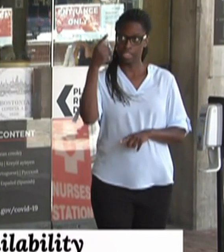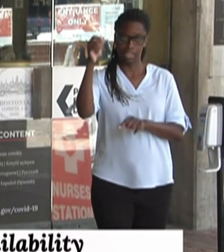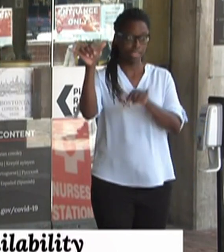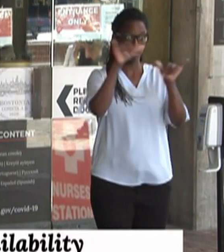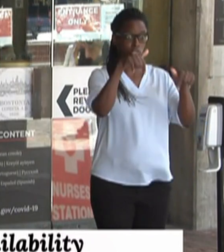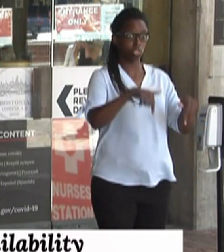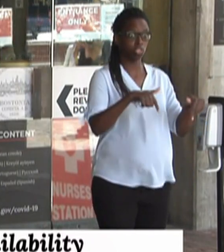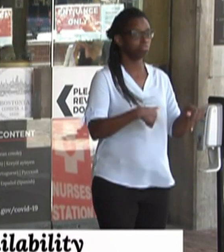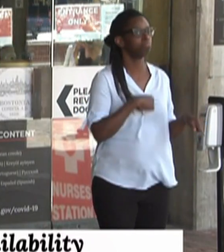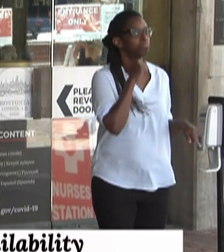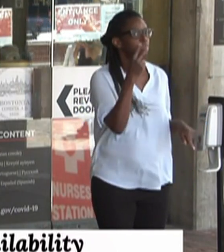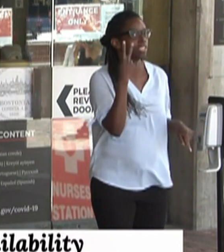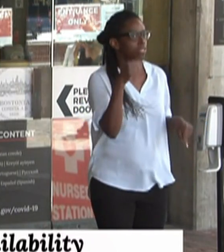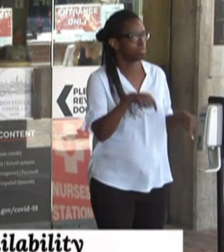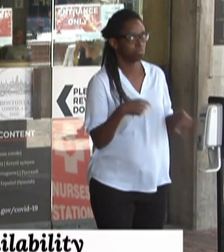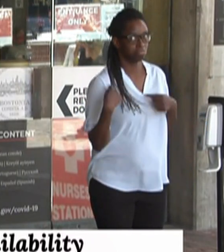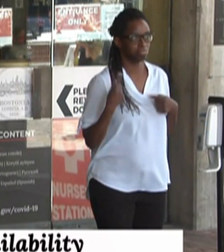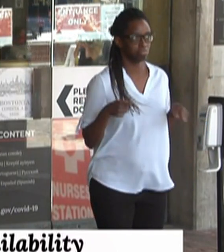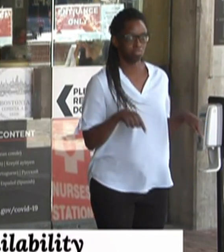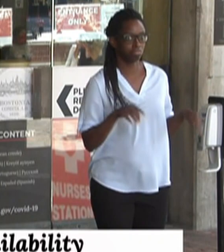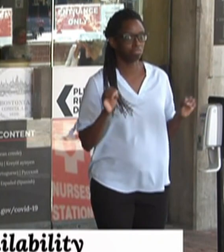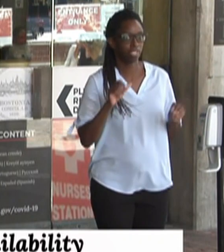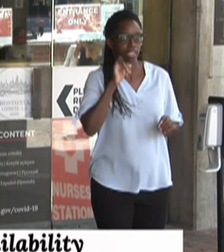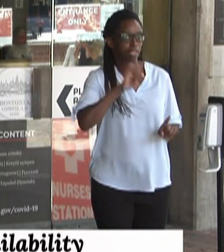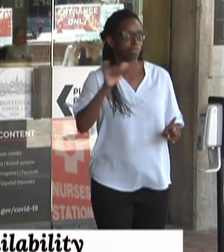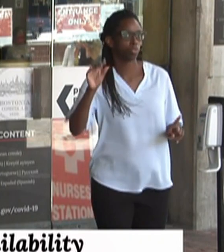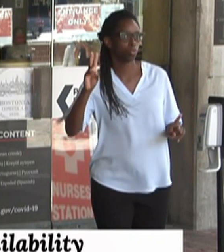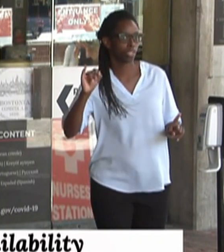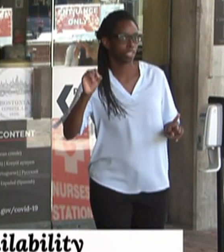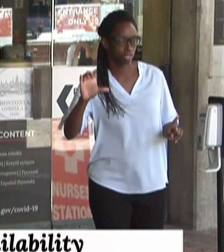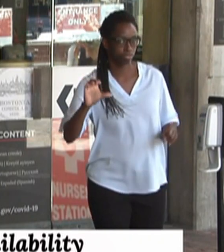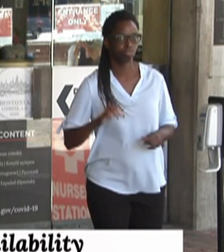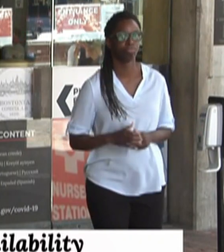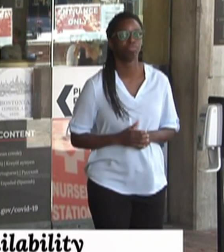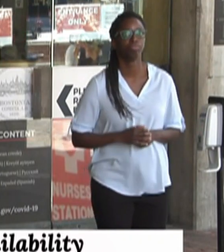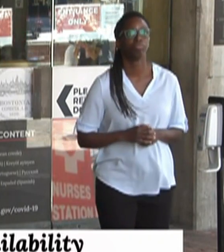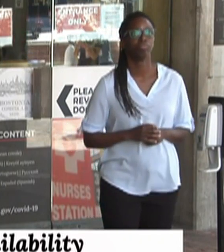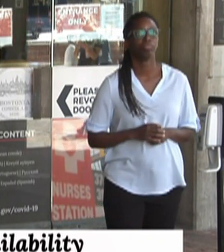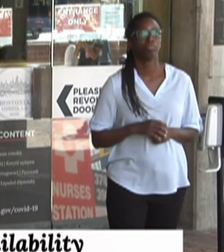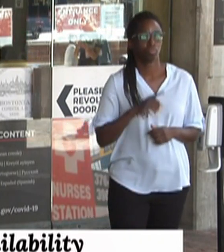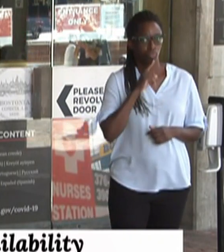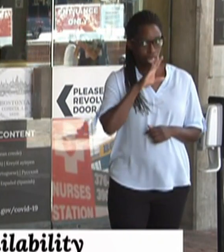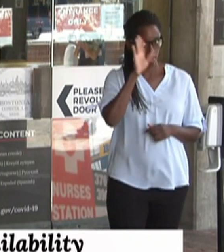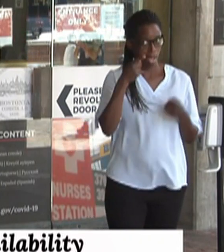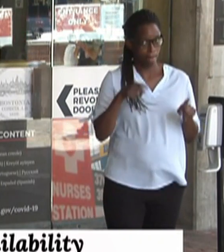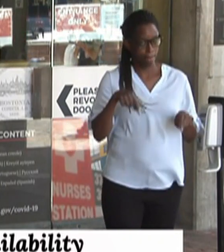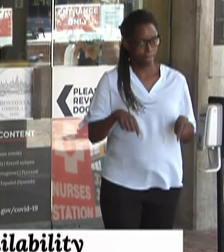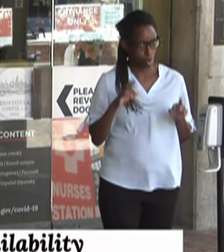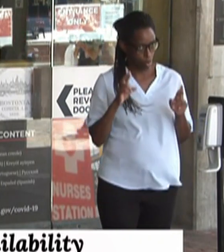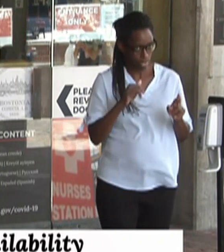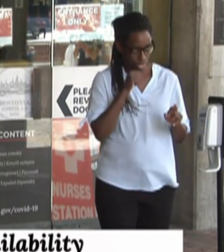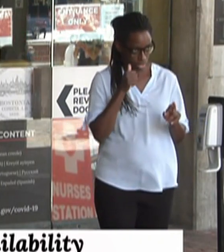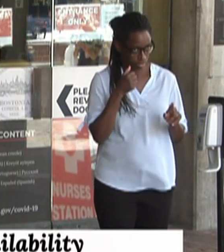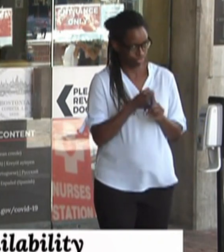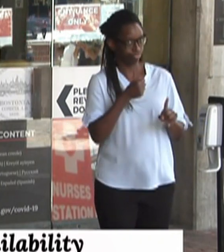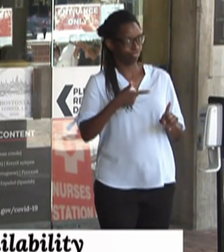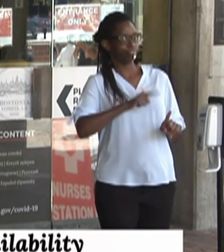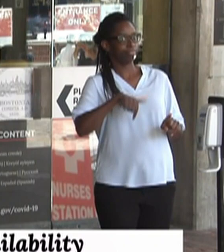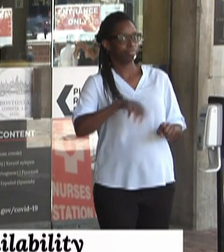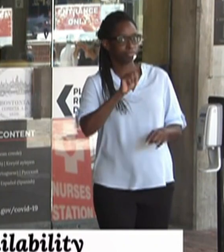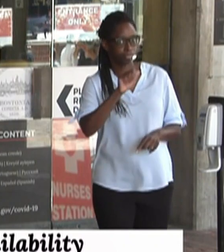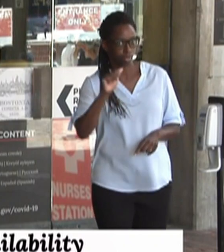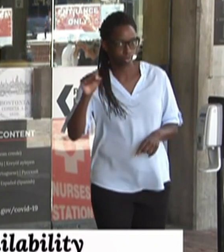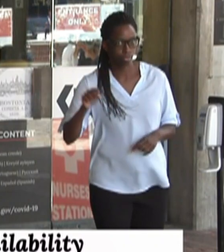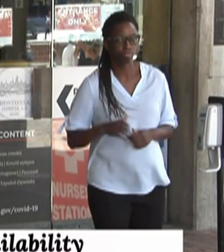that we never see that. I think we need to continue to work collectively together as a community, as police departments across the country. But again, I can only speak